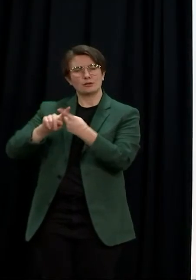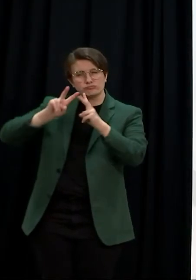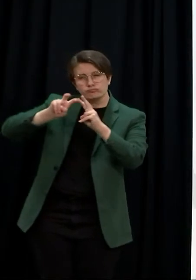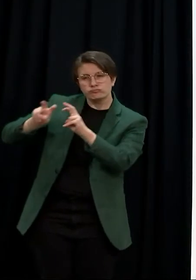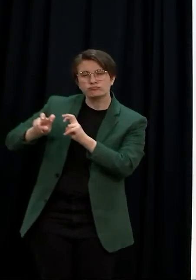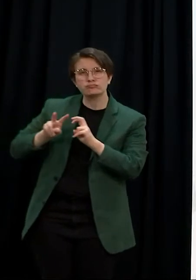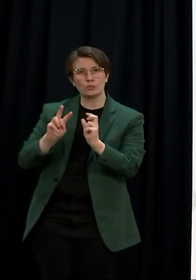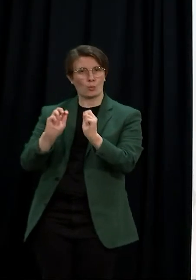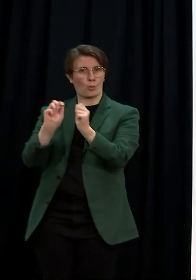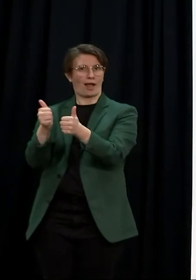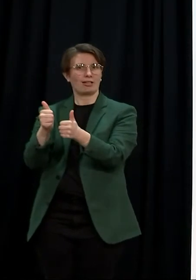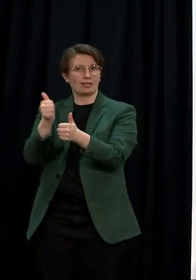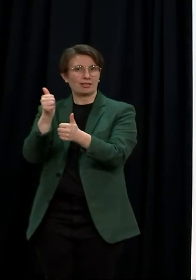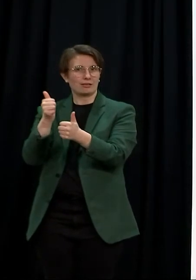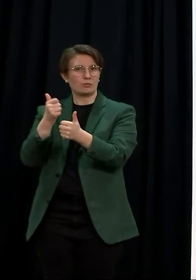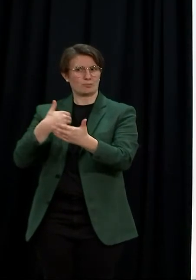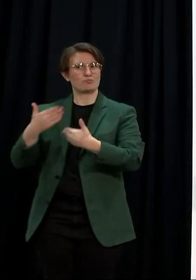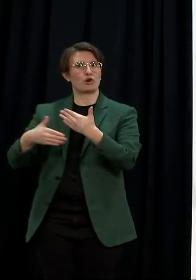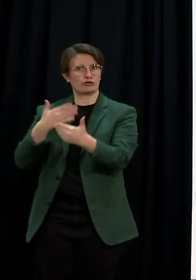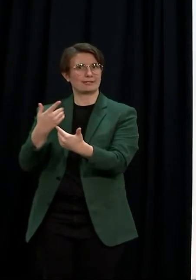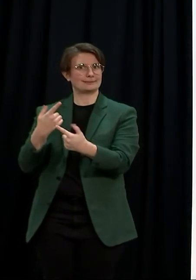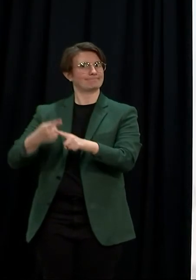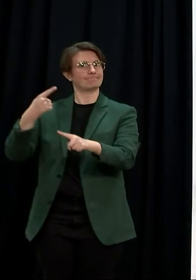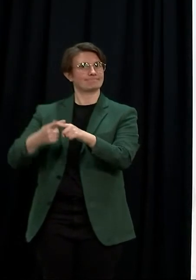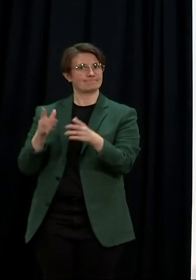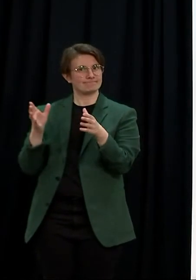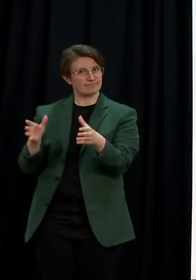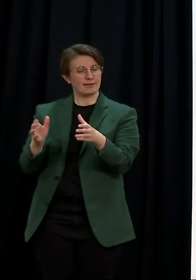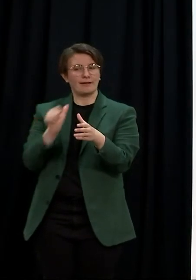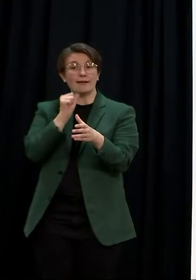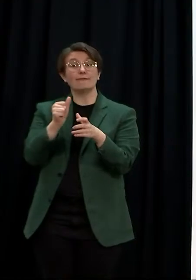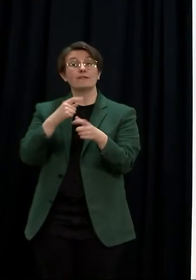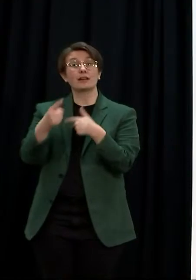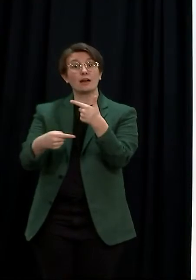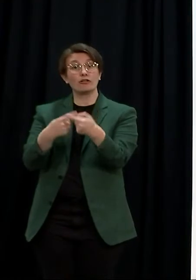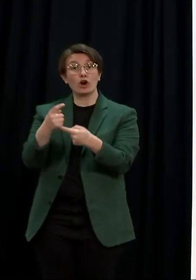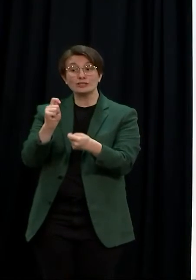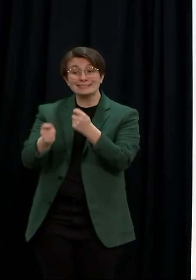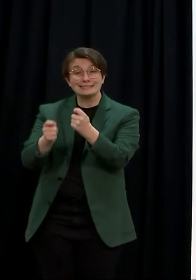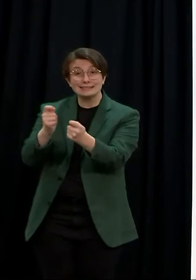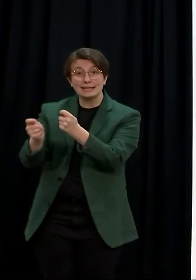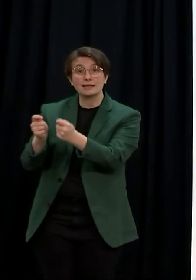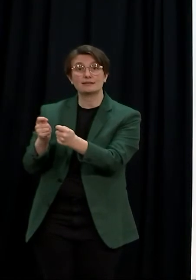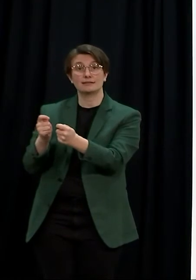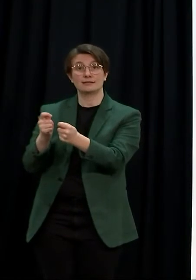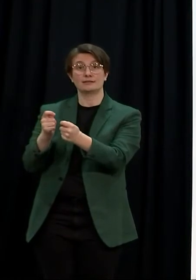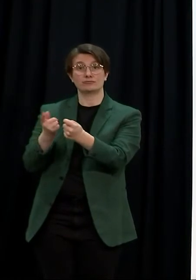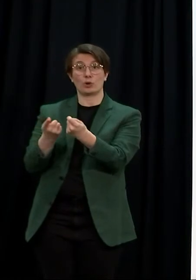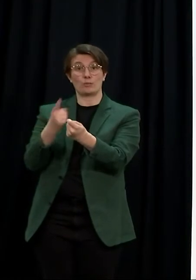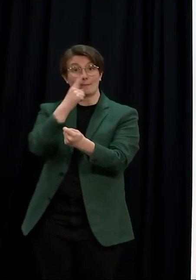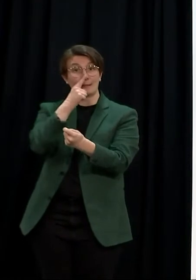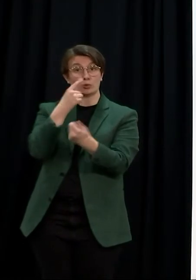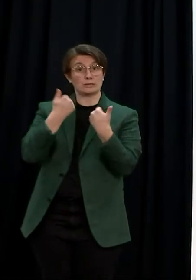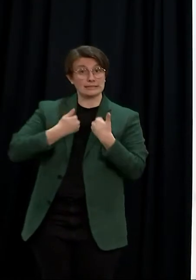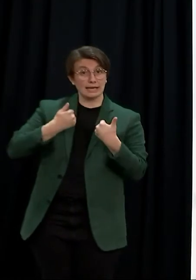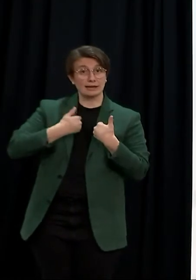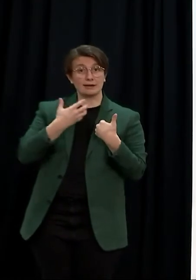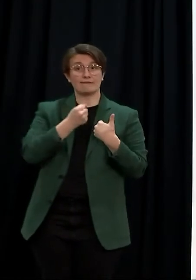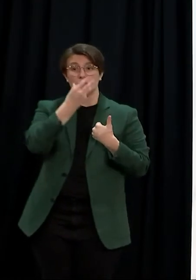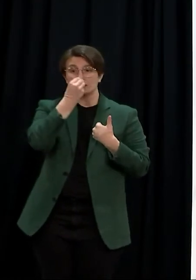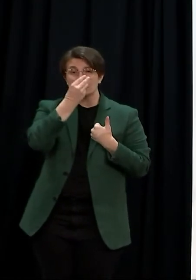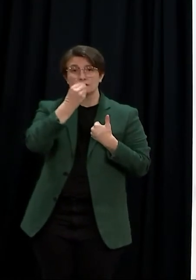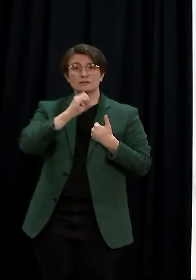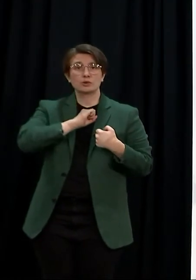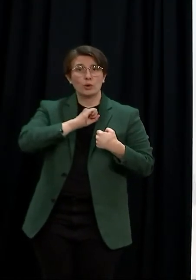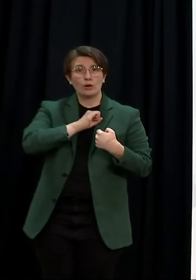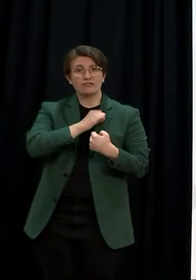and as long as we maintain that good testing, especially of symptomatic people, but in those suburbs of interest, which has been very good over